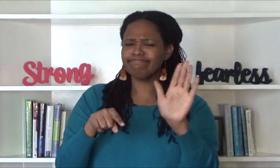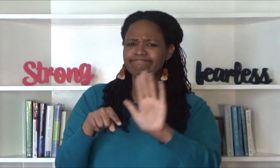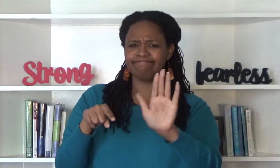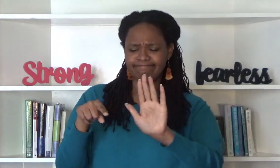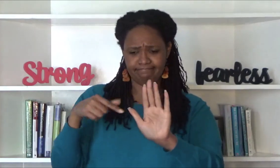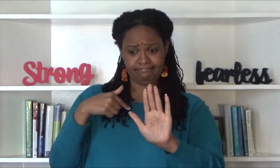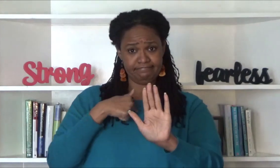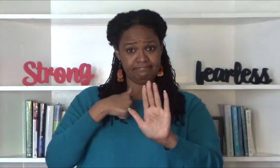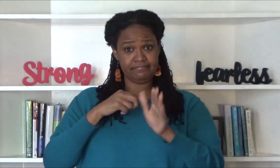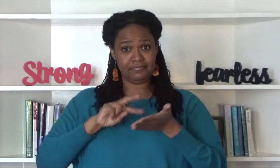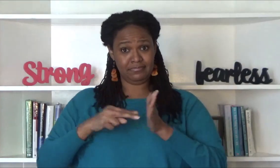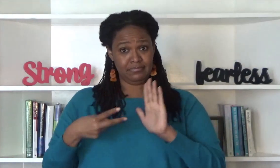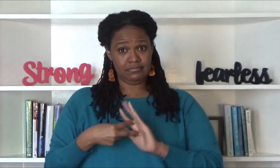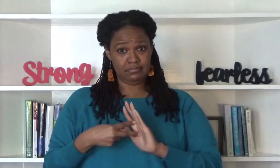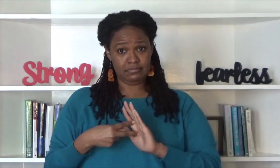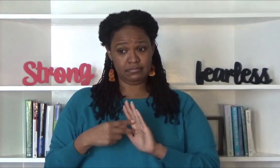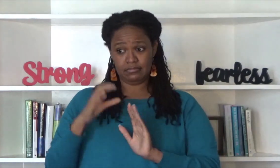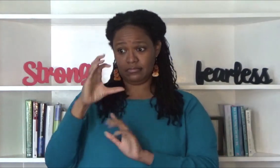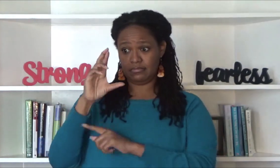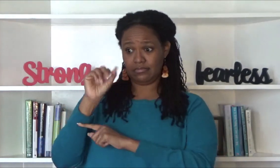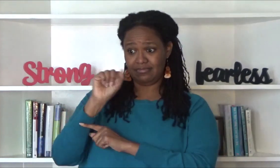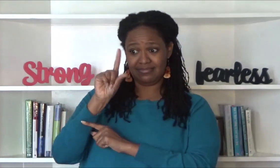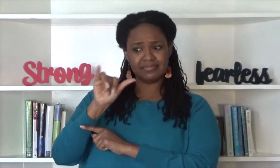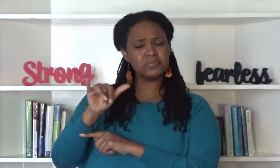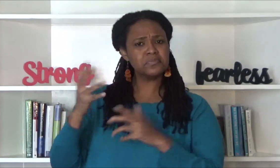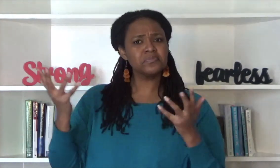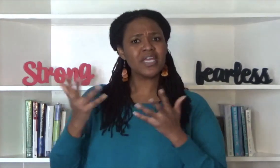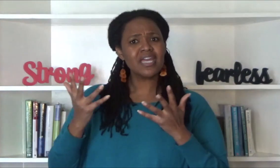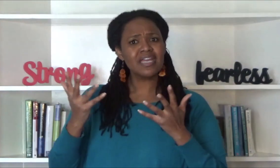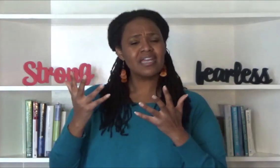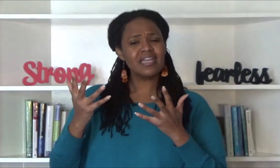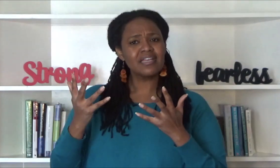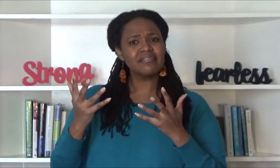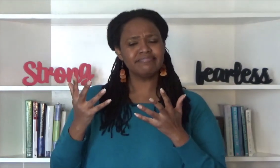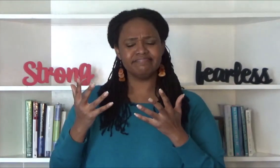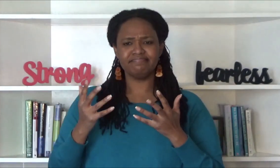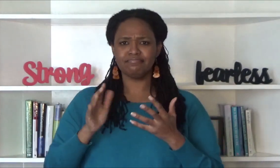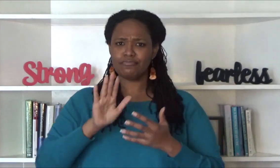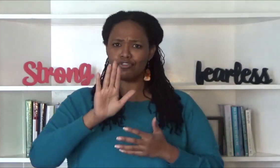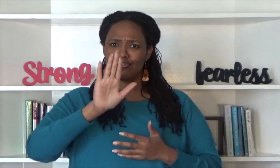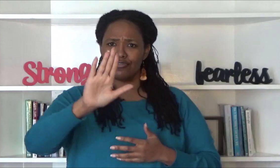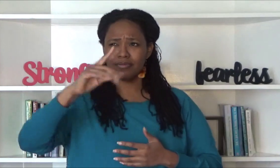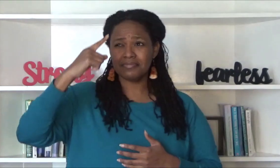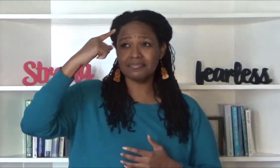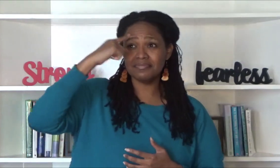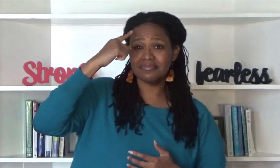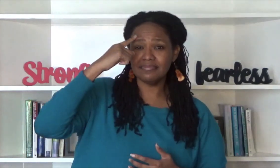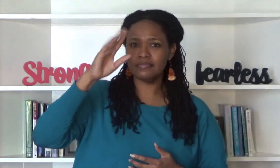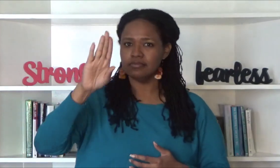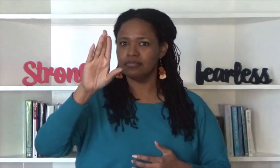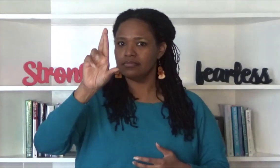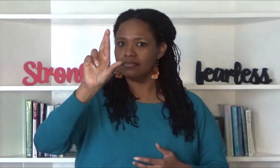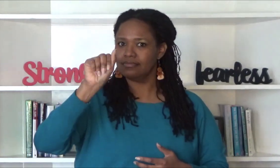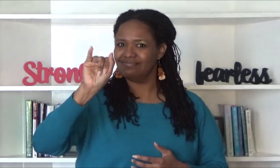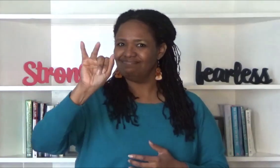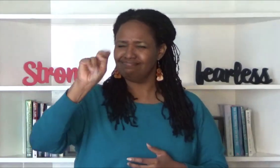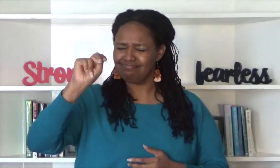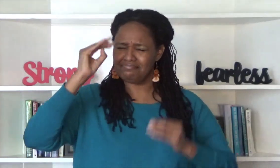but what i mean in this is embrace the way your brain operates